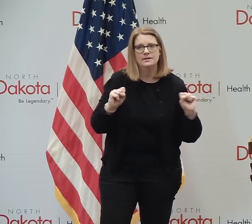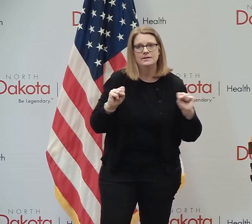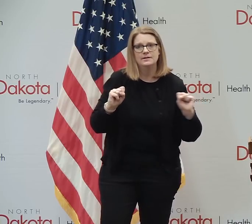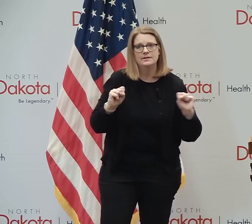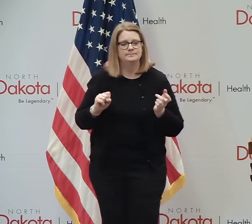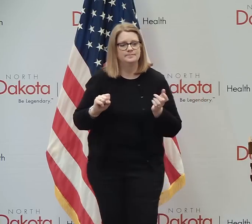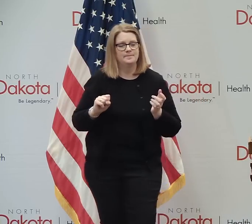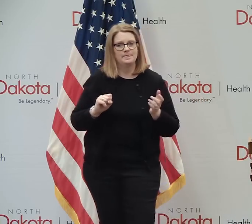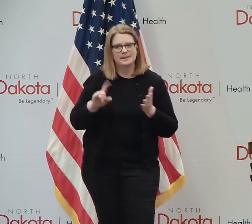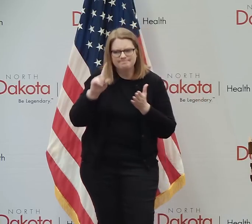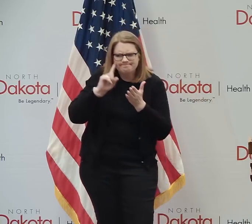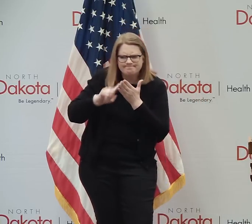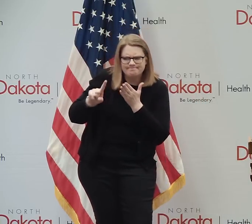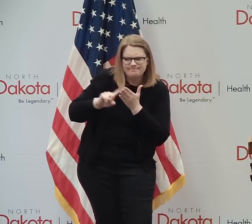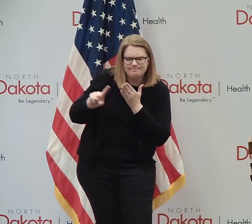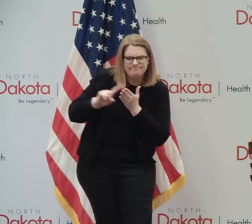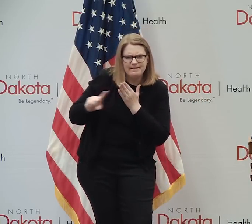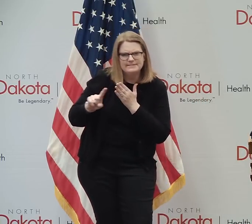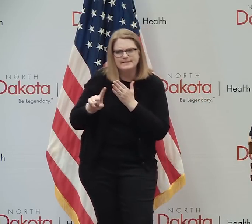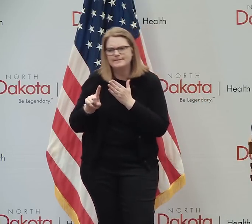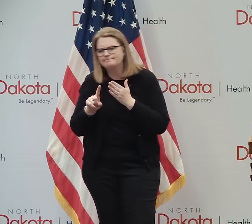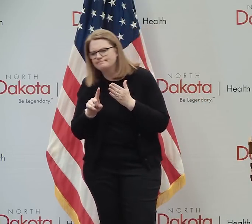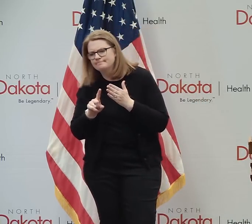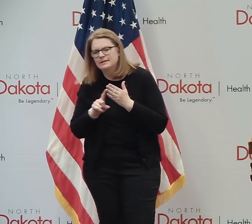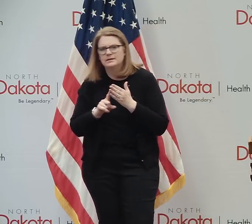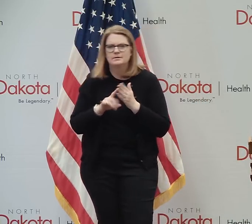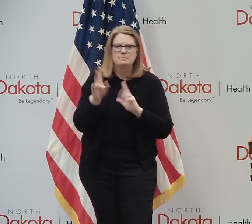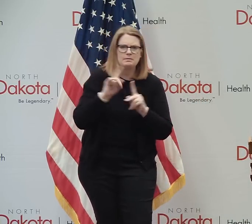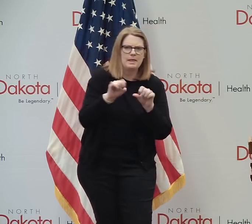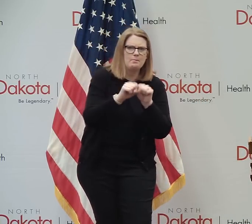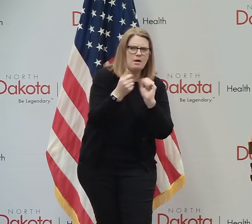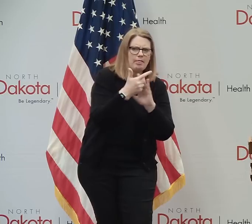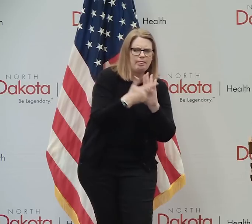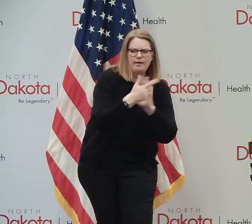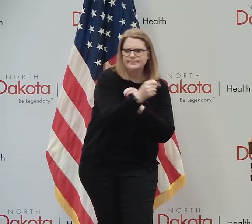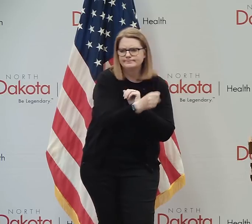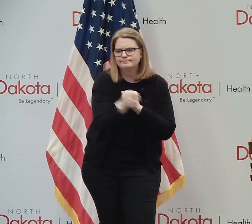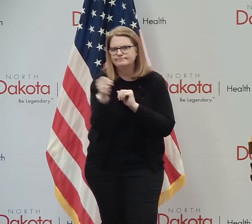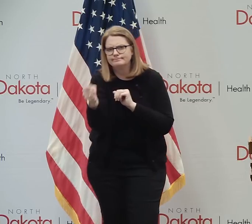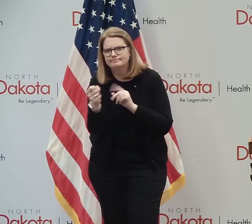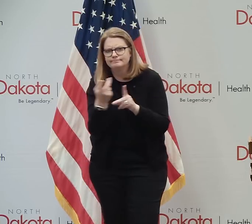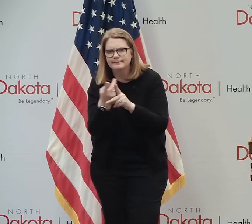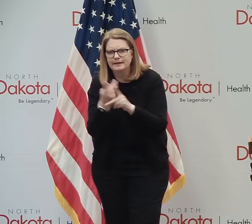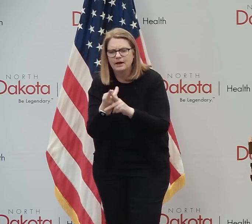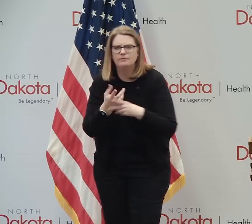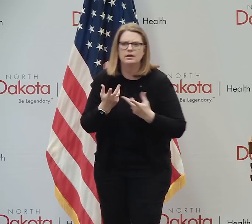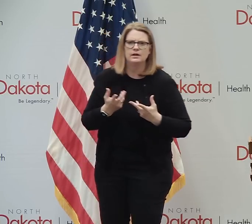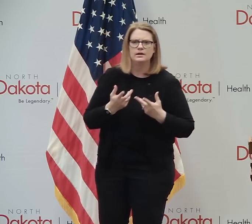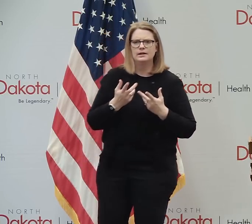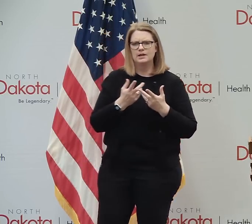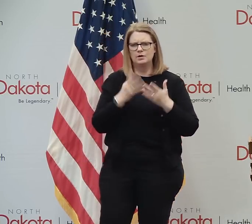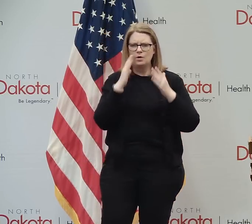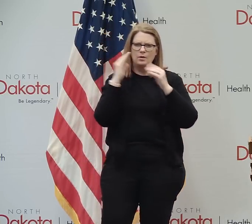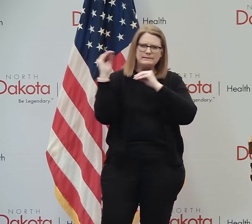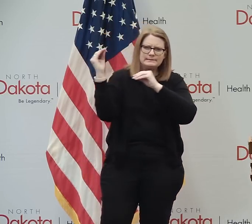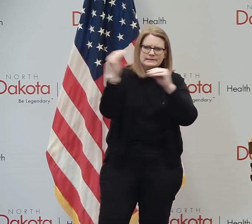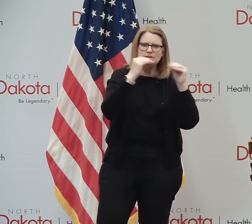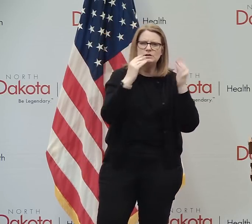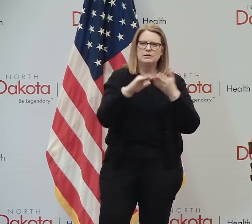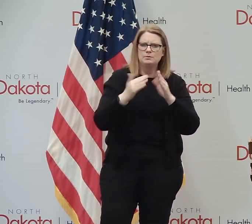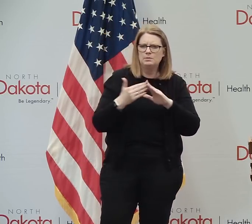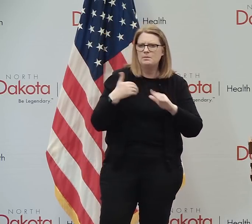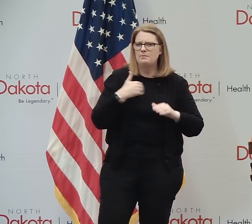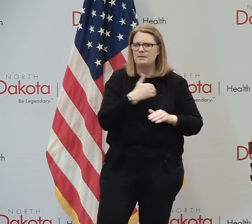investigating incidences, bringing lawbreakers to justice, and building relationships with community members and students to create a safe